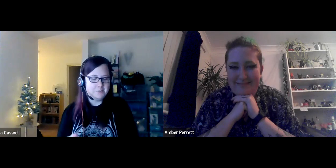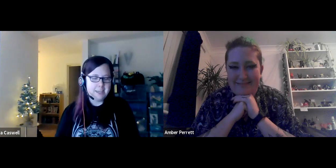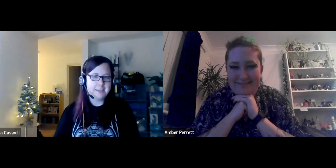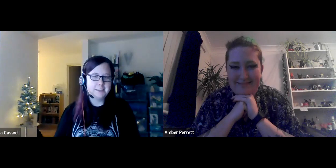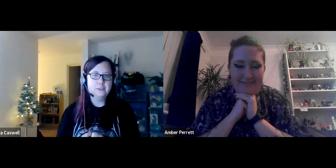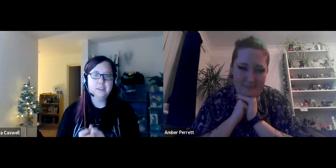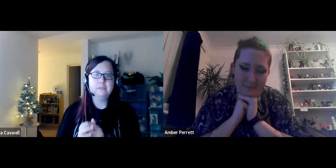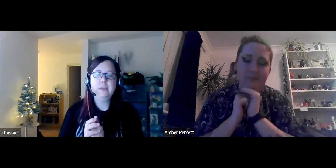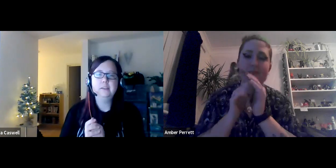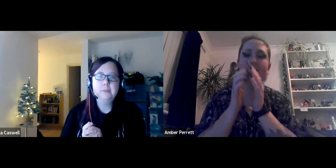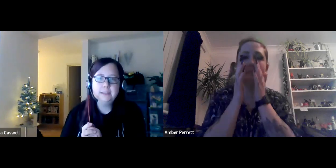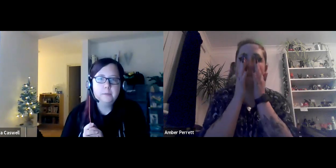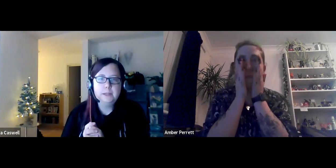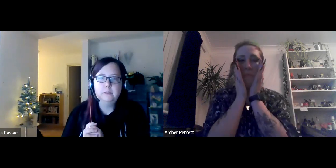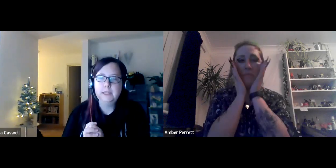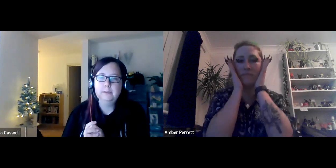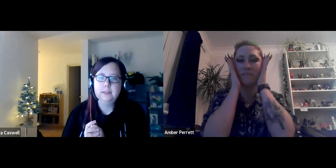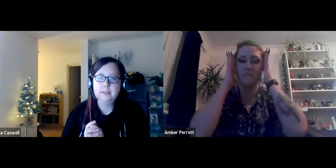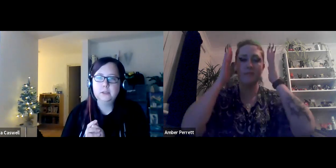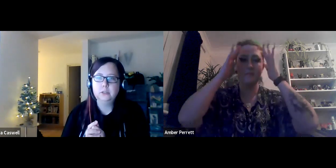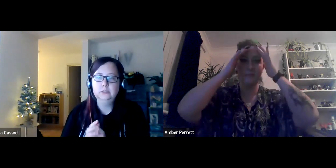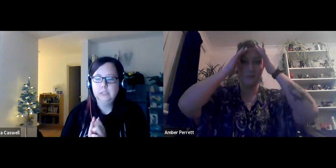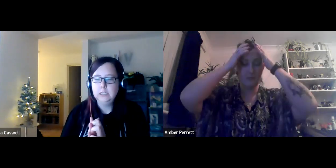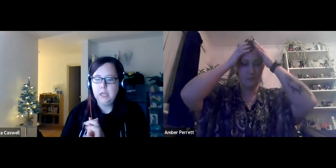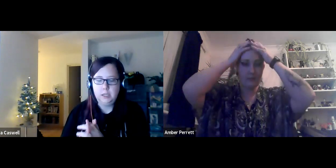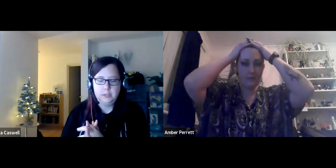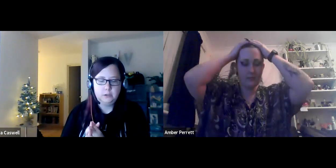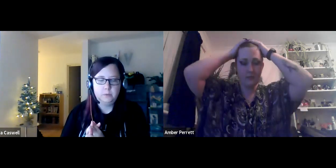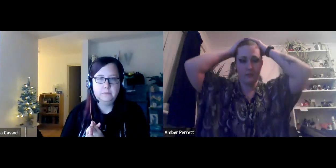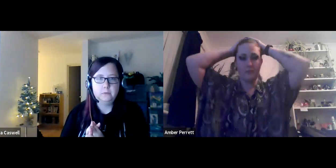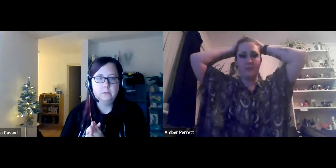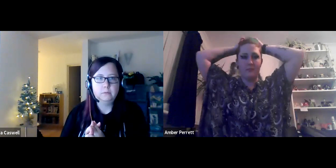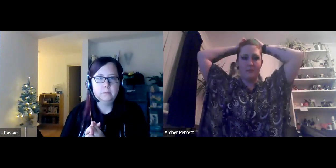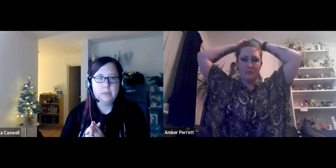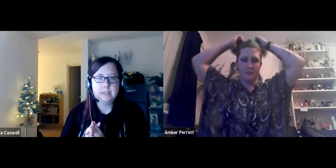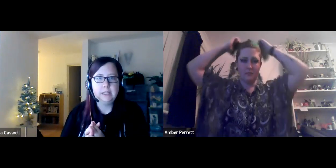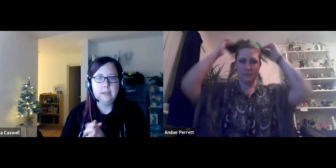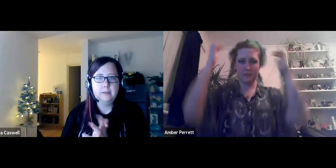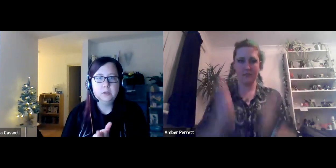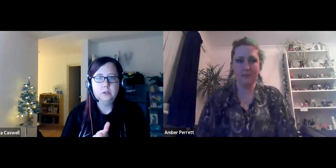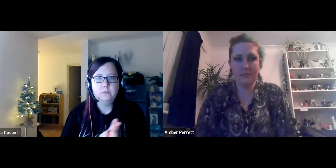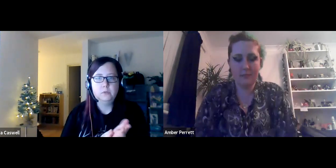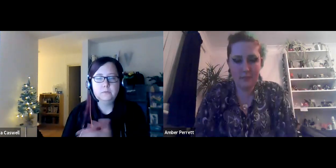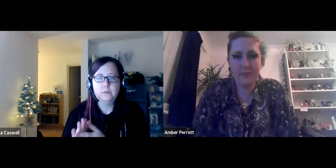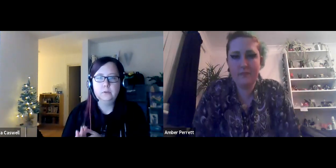Yeah, so we're going to mix it up a little bit this session. So we thought basically I'm going to run through